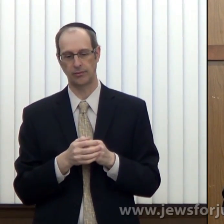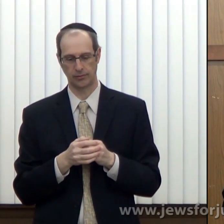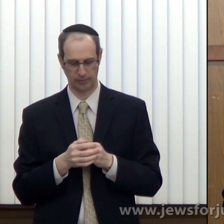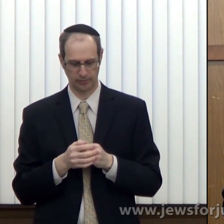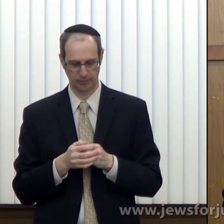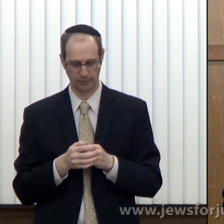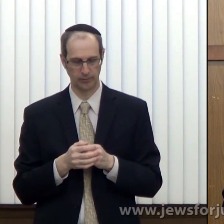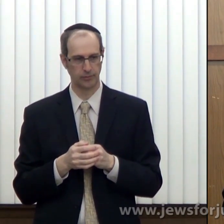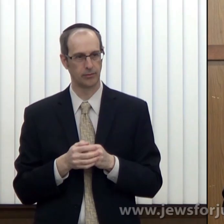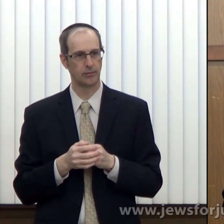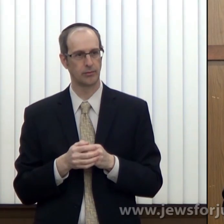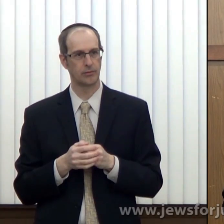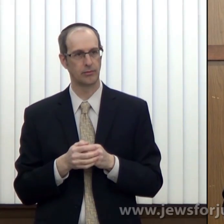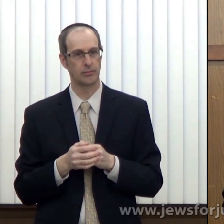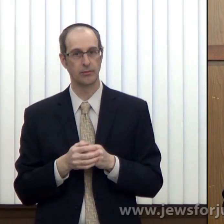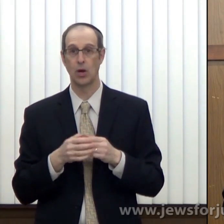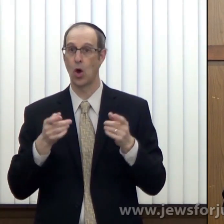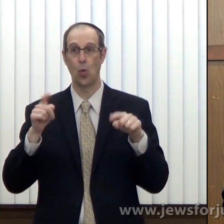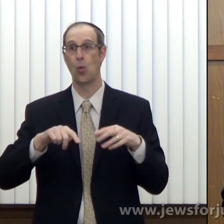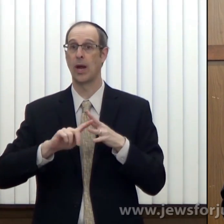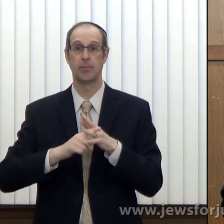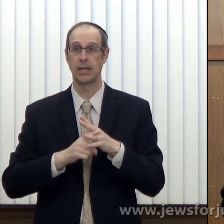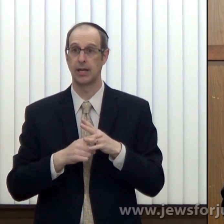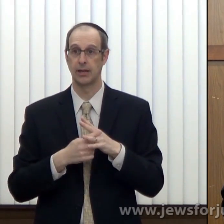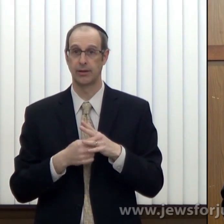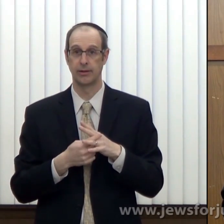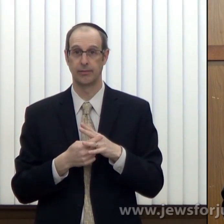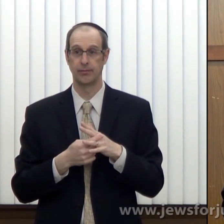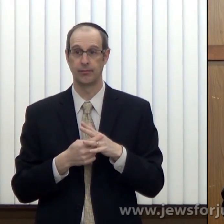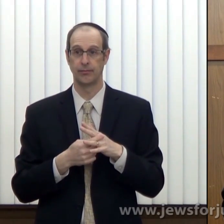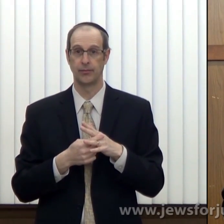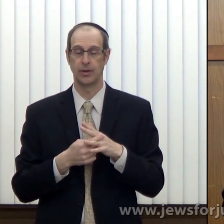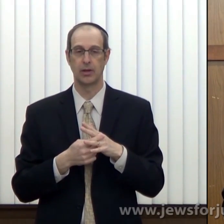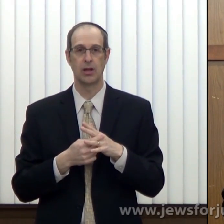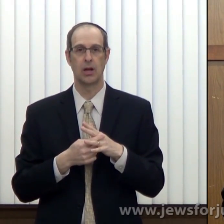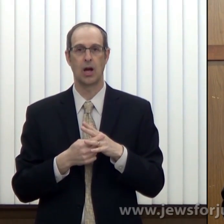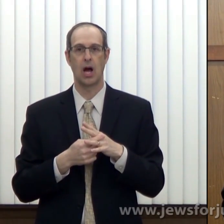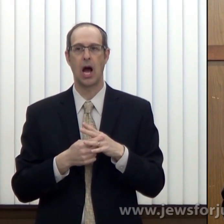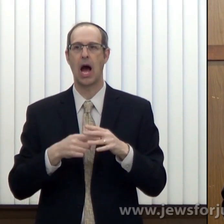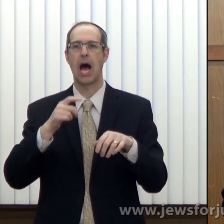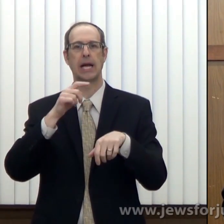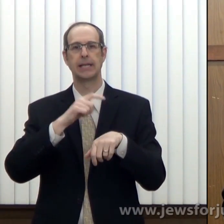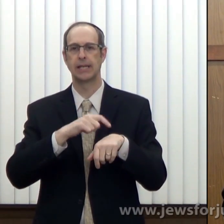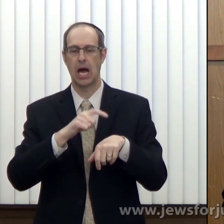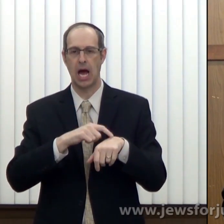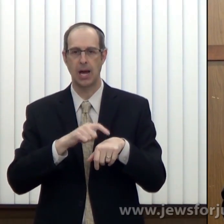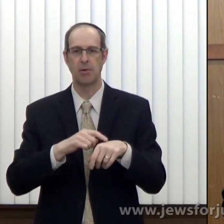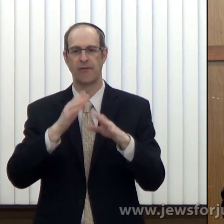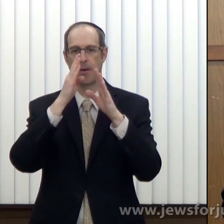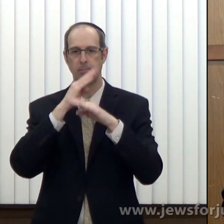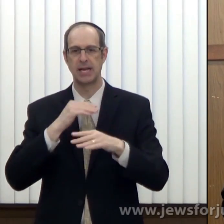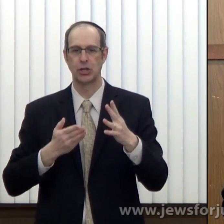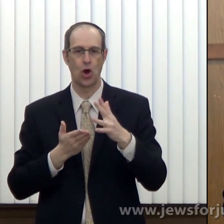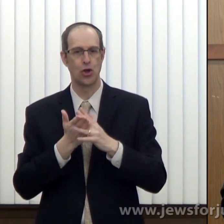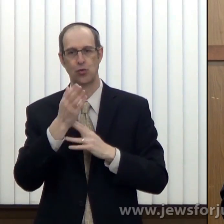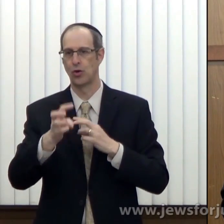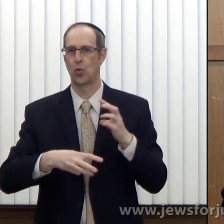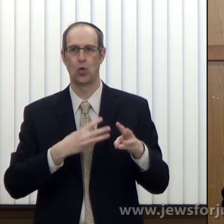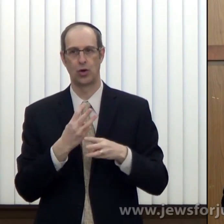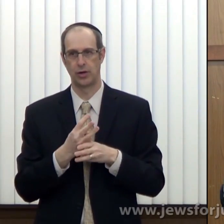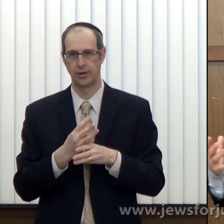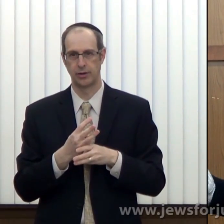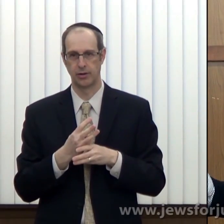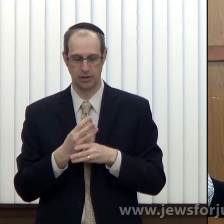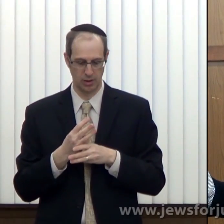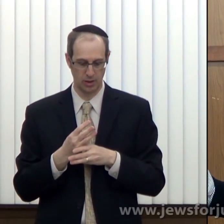will begin a reign of peace throughout the entire world.